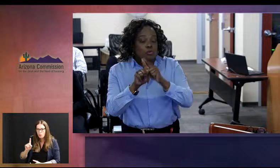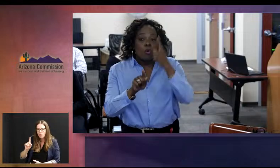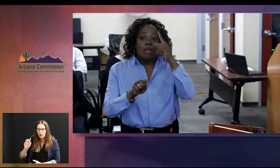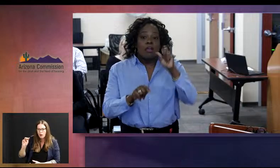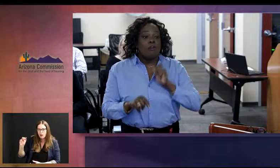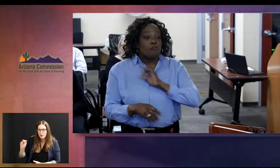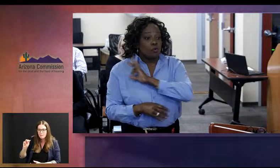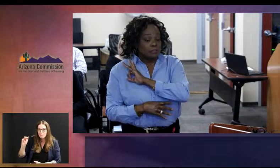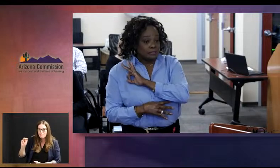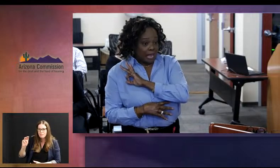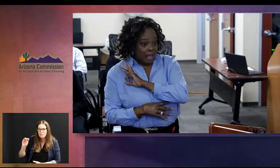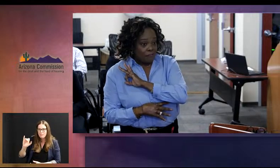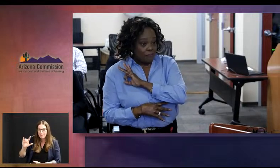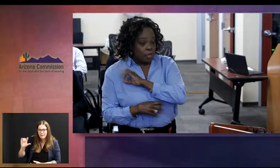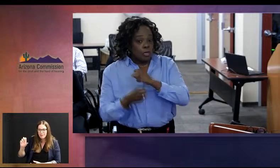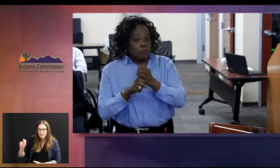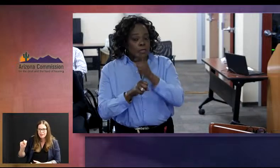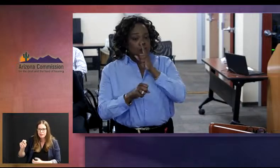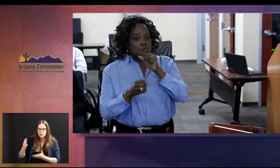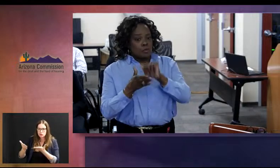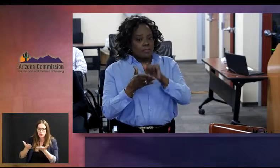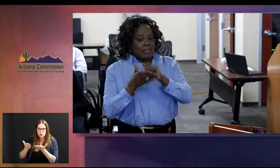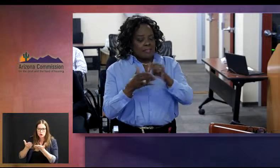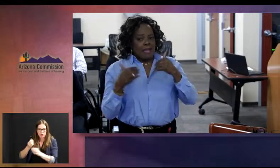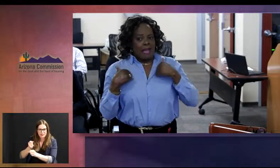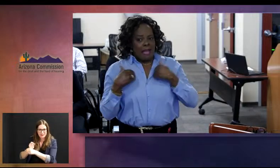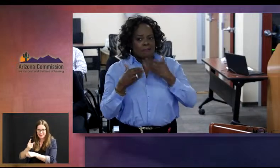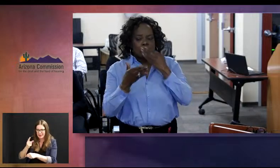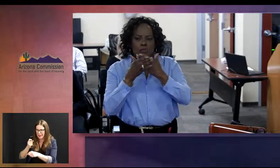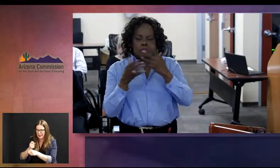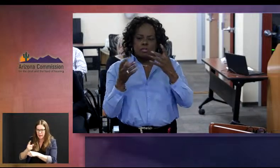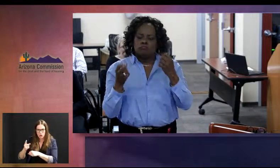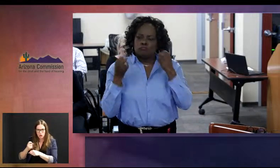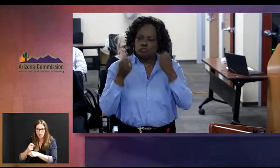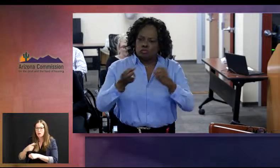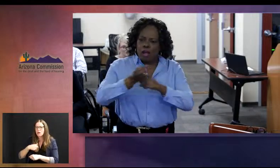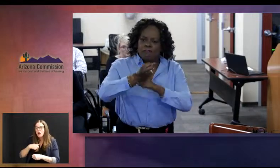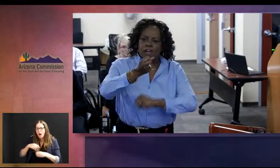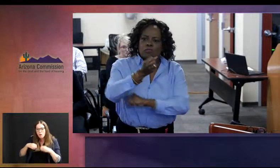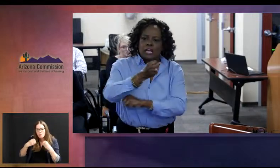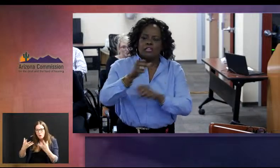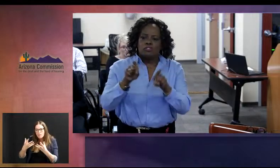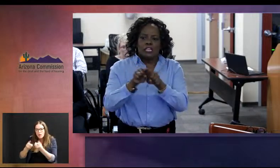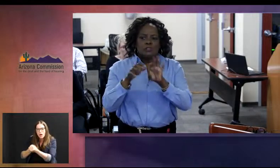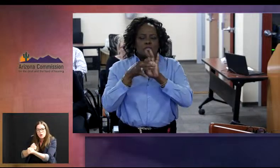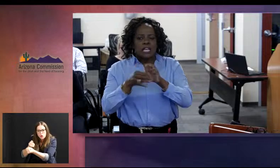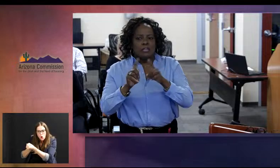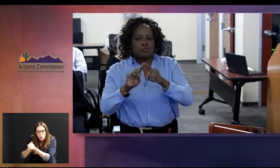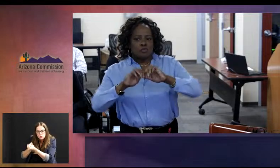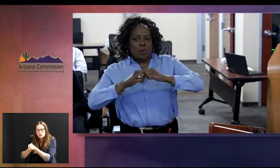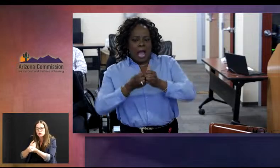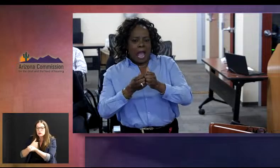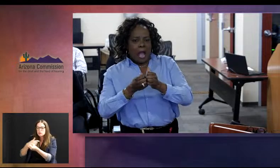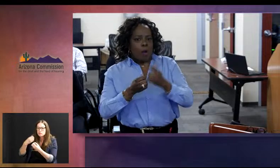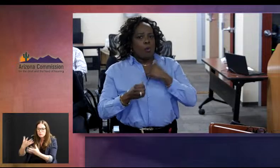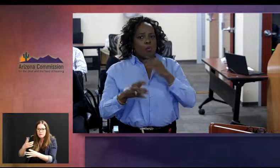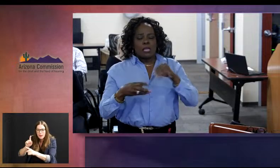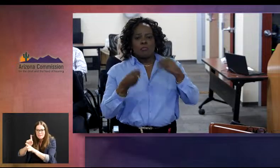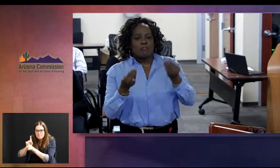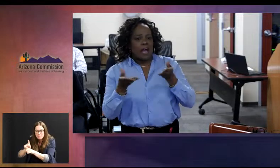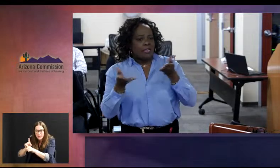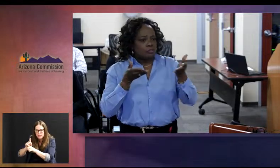and provide coaching and mentoring for staff to ensure that they have a strong